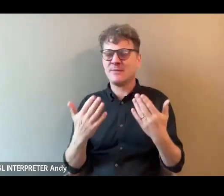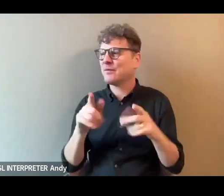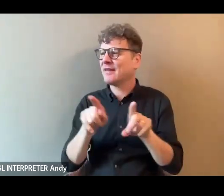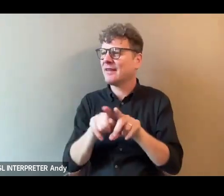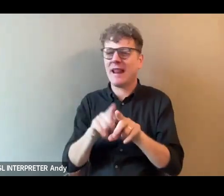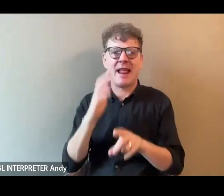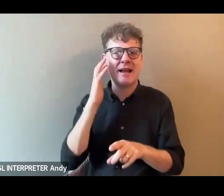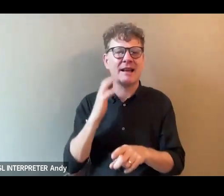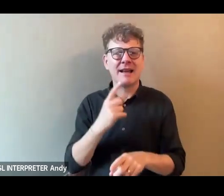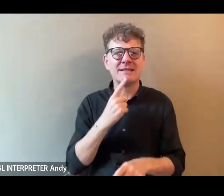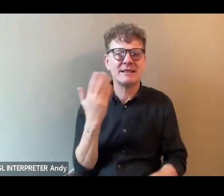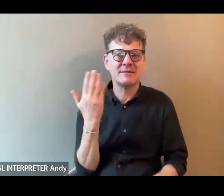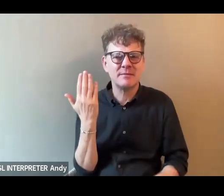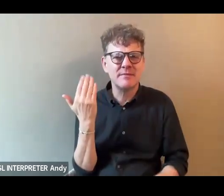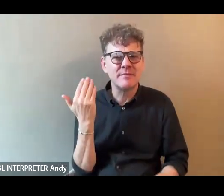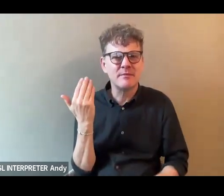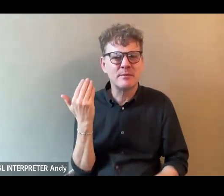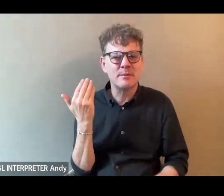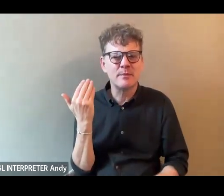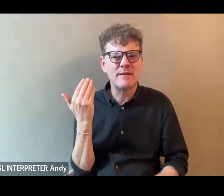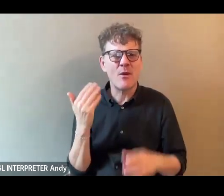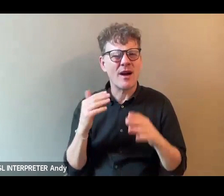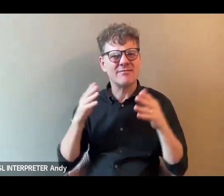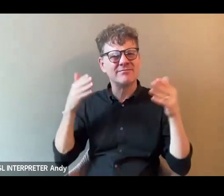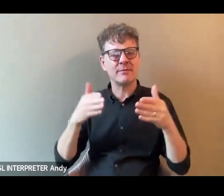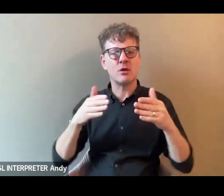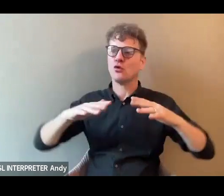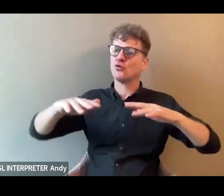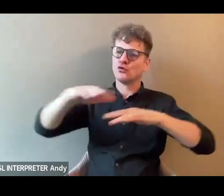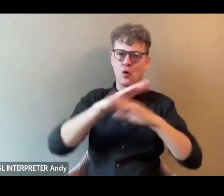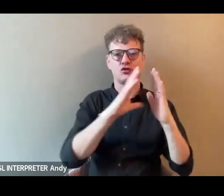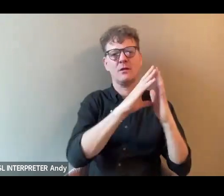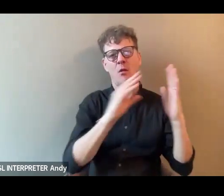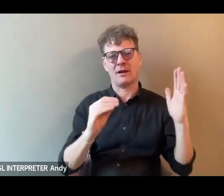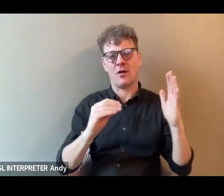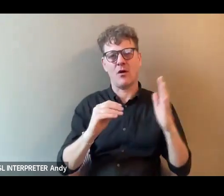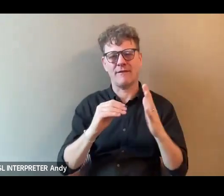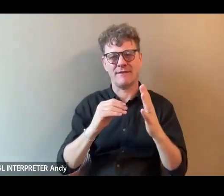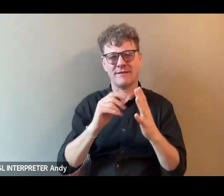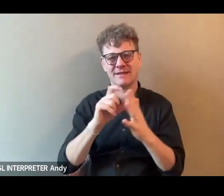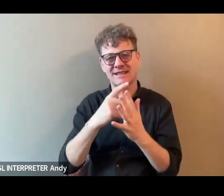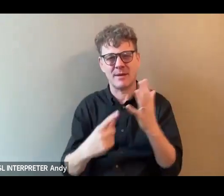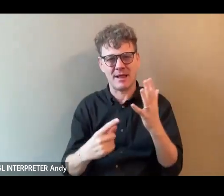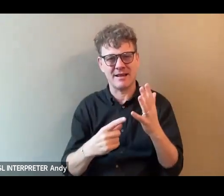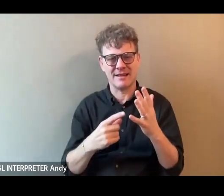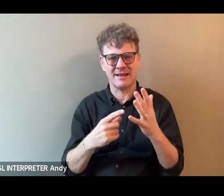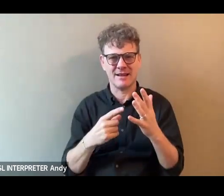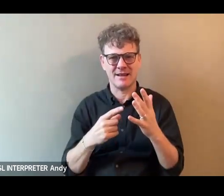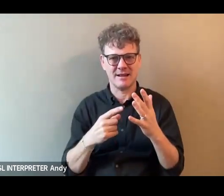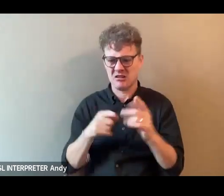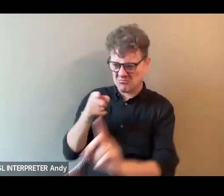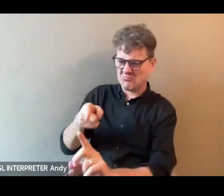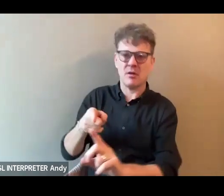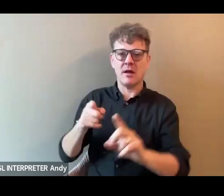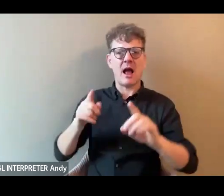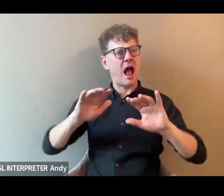has mentioned already, or at least in one sense, the social model of disability. What we're talking about here is how can research and